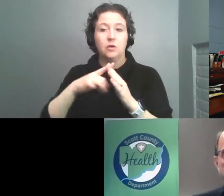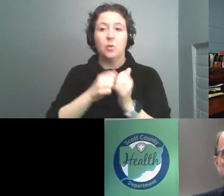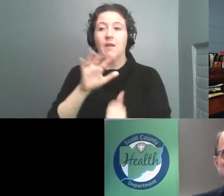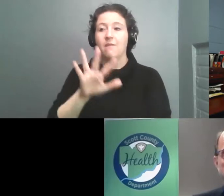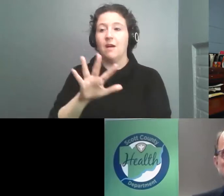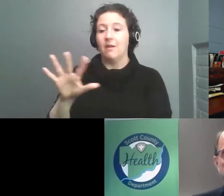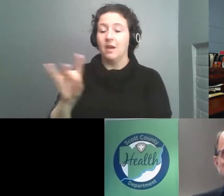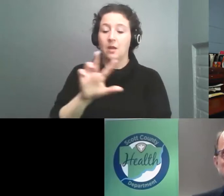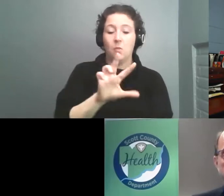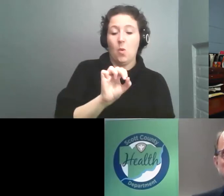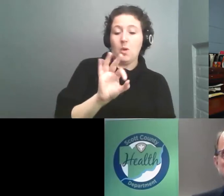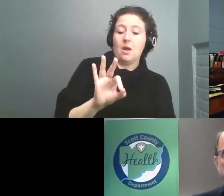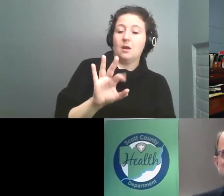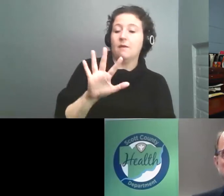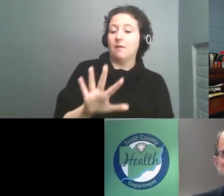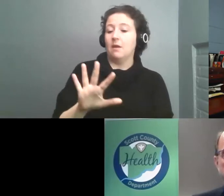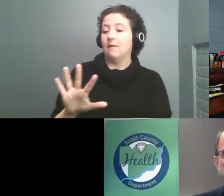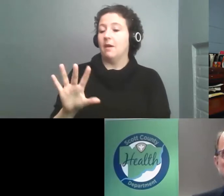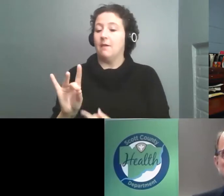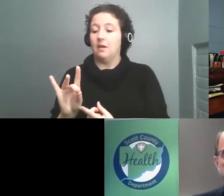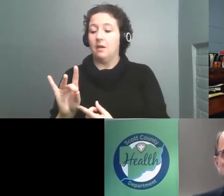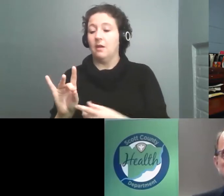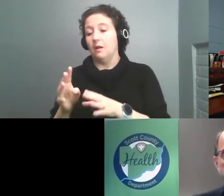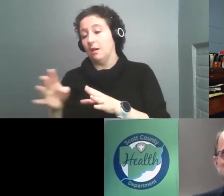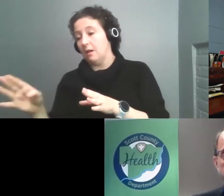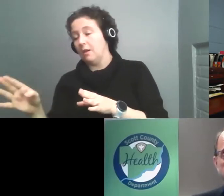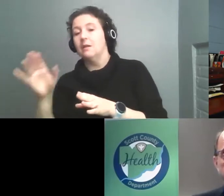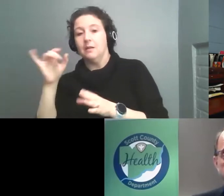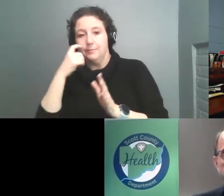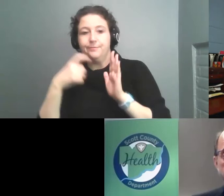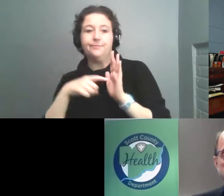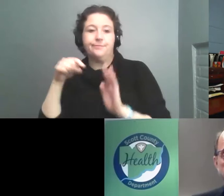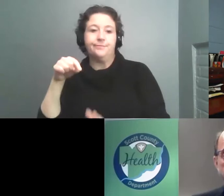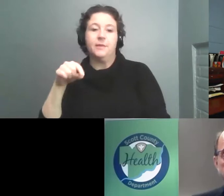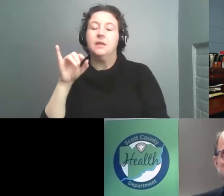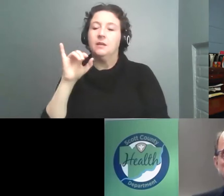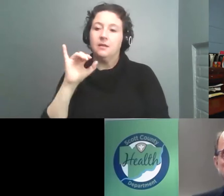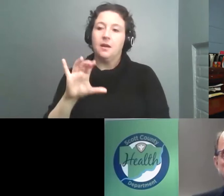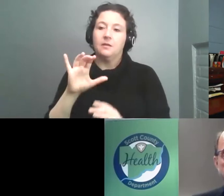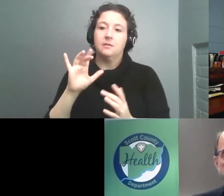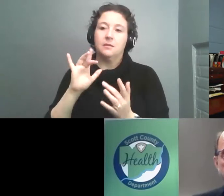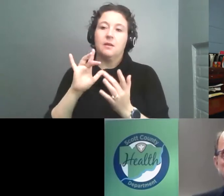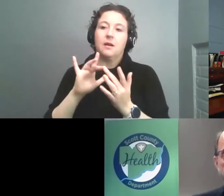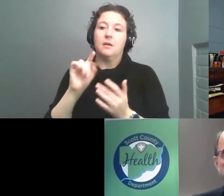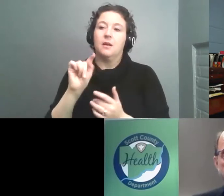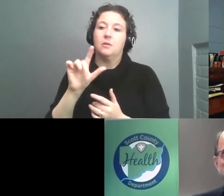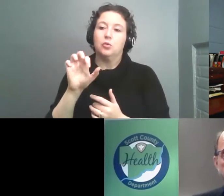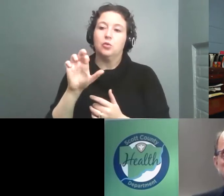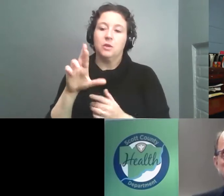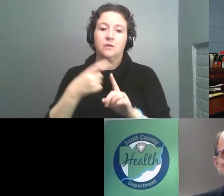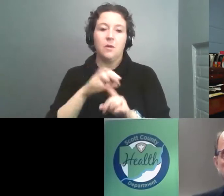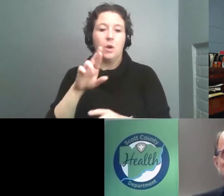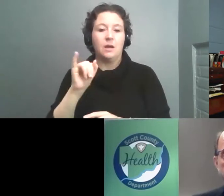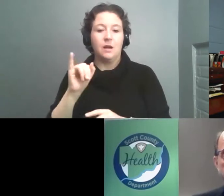be a 309 area code and beginning with 558. Those are our extensions of our contact tracers. This